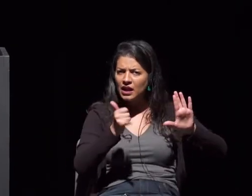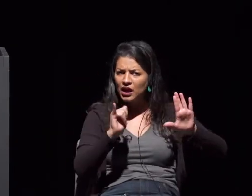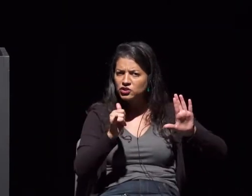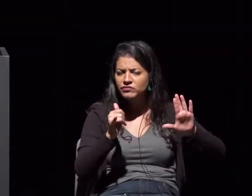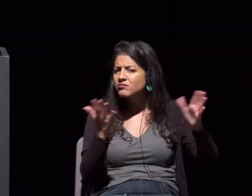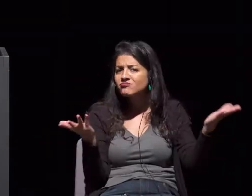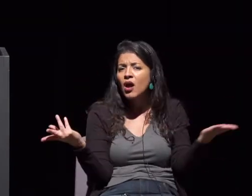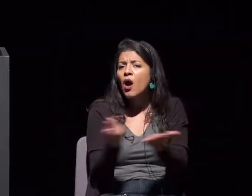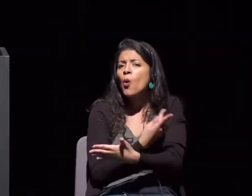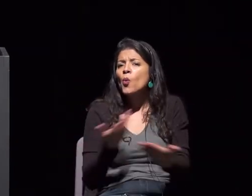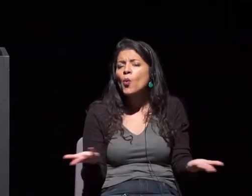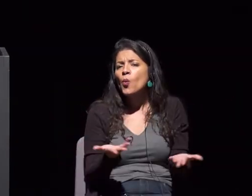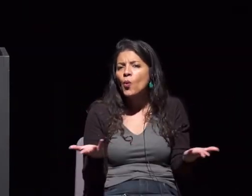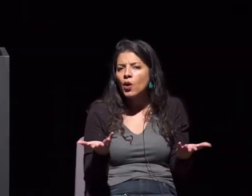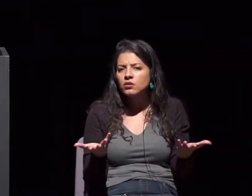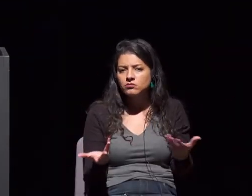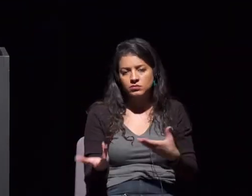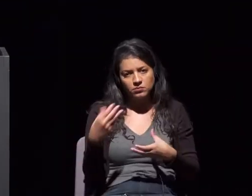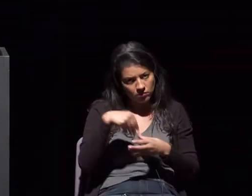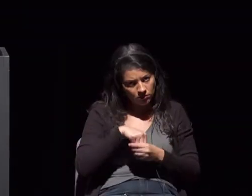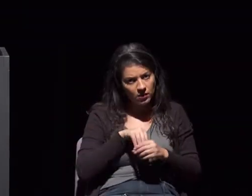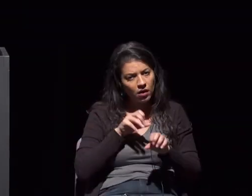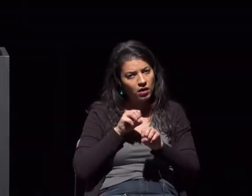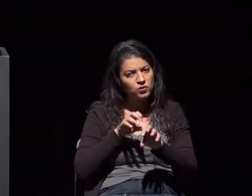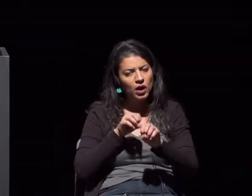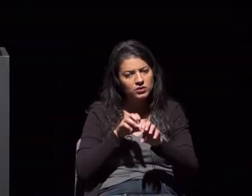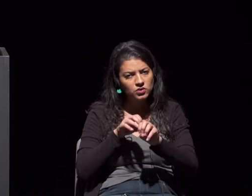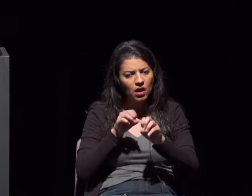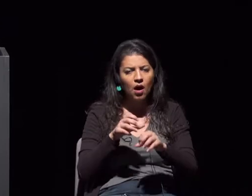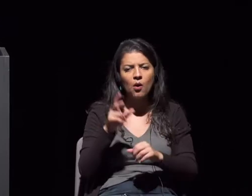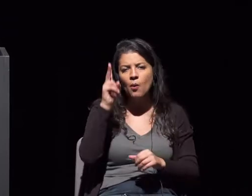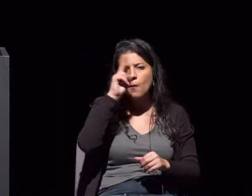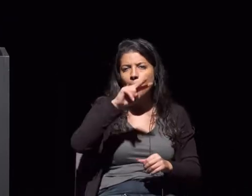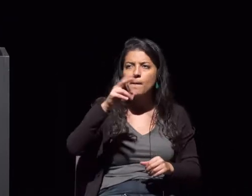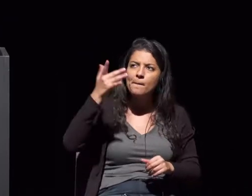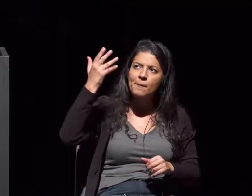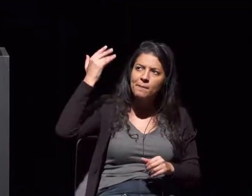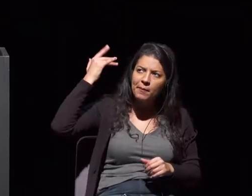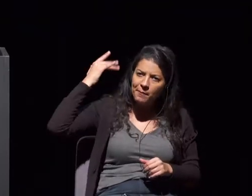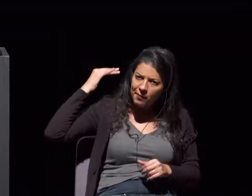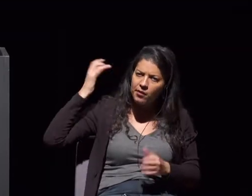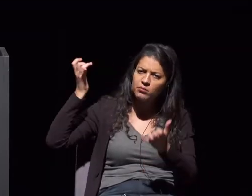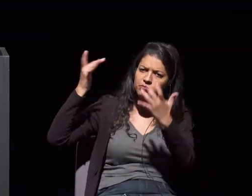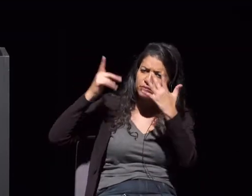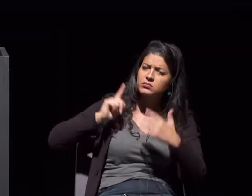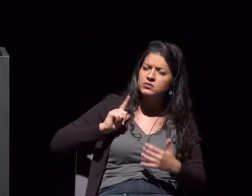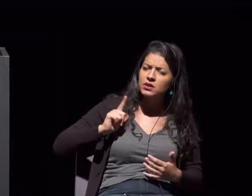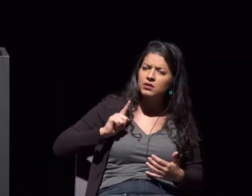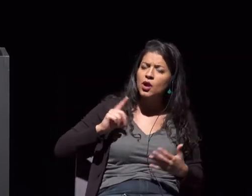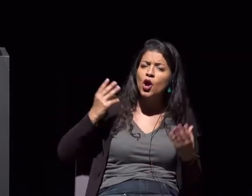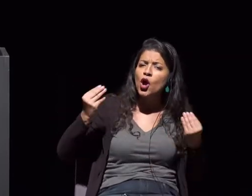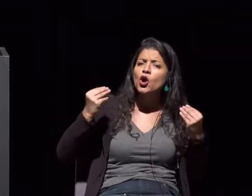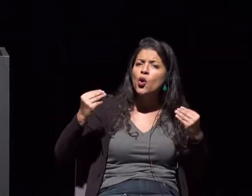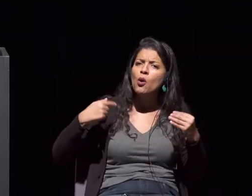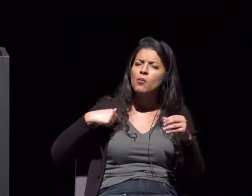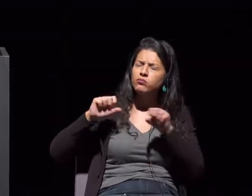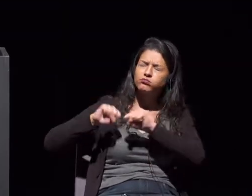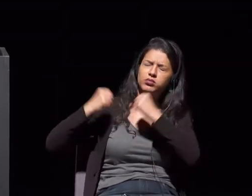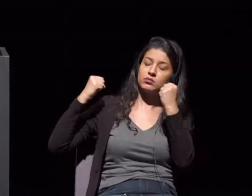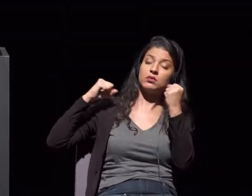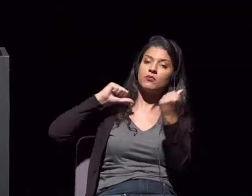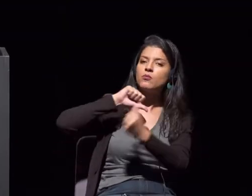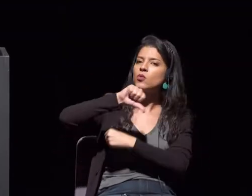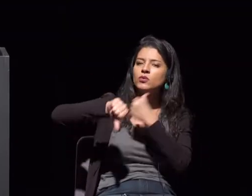memory. How do we begin to shift that paradigm? You know, what does it take to do that? You know, and so these are some of the